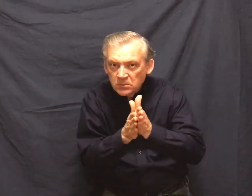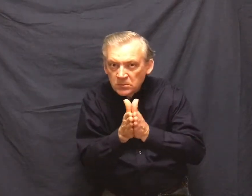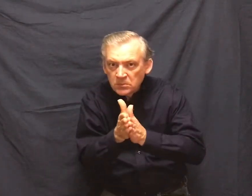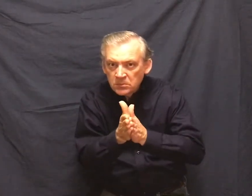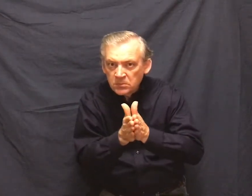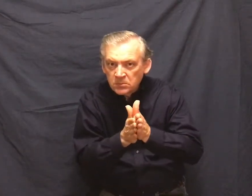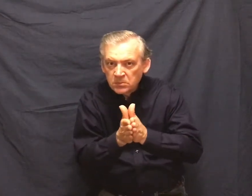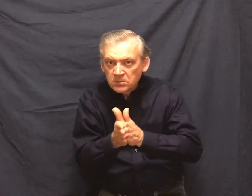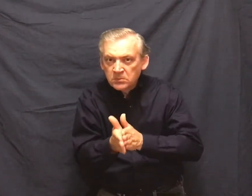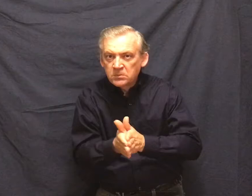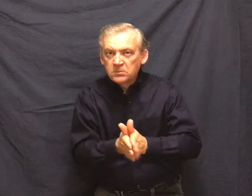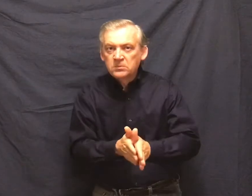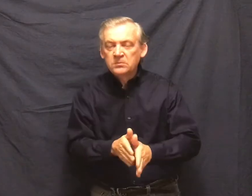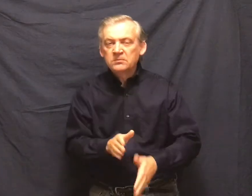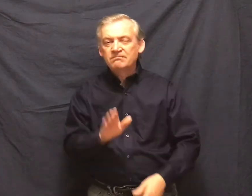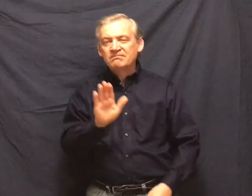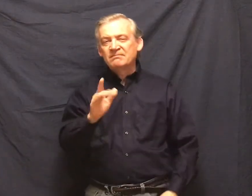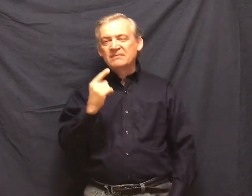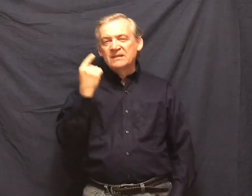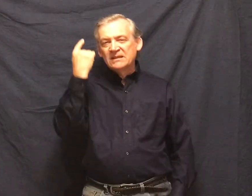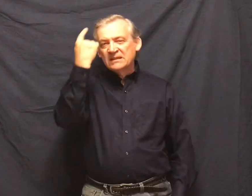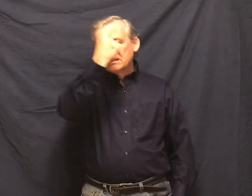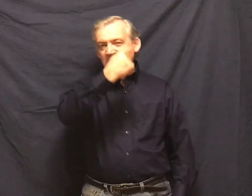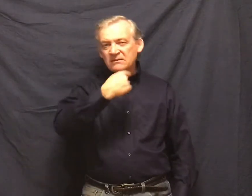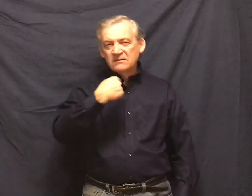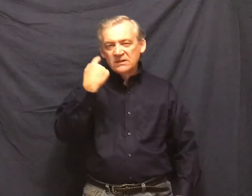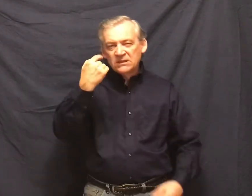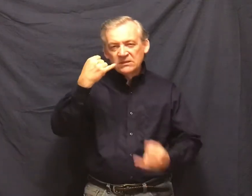His lean face was lined with deep black wrinkles,